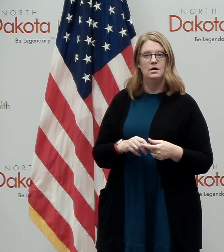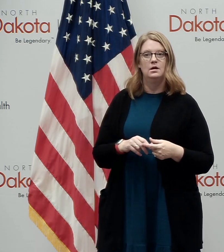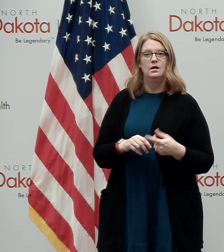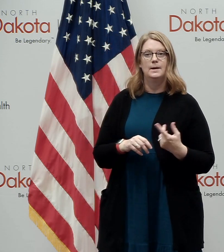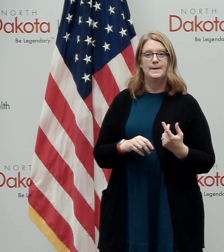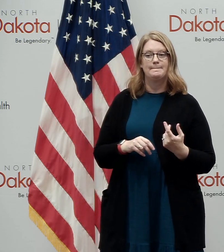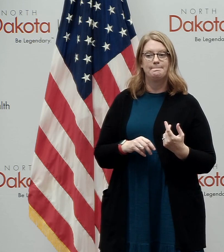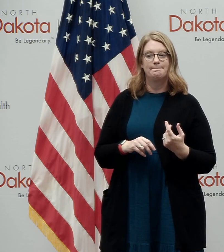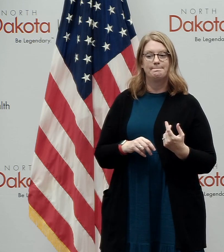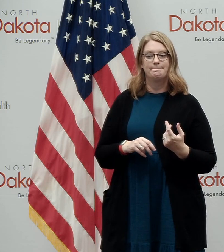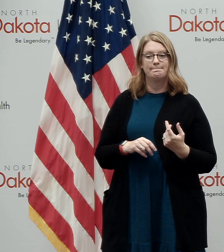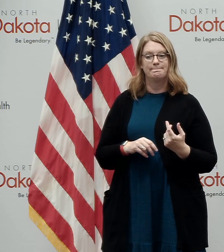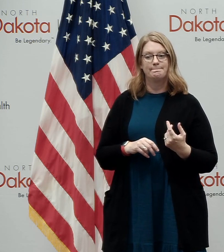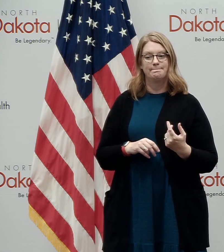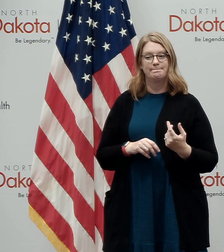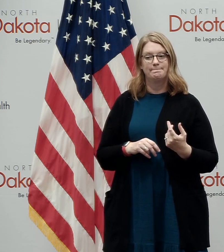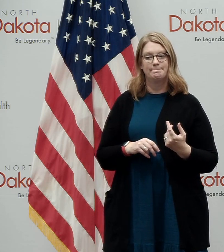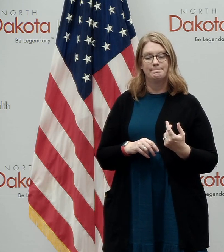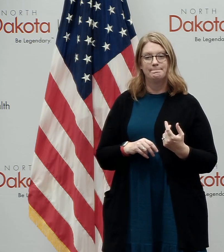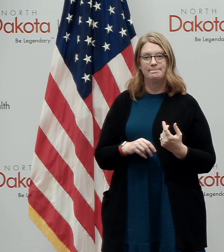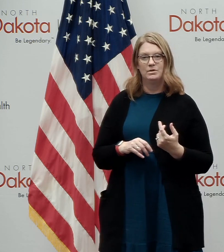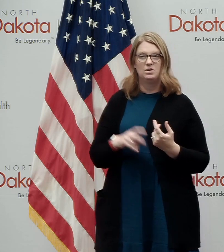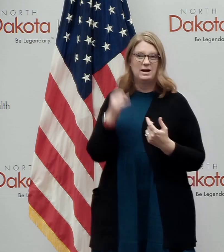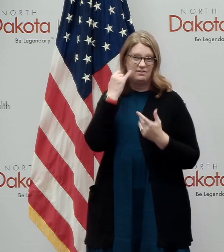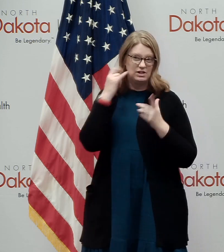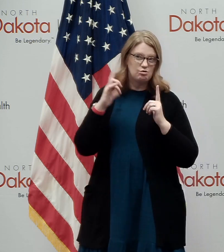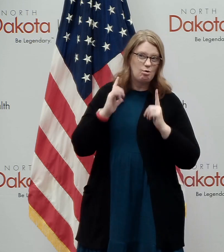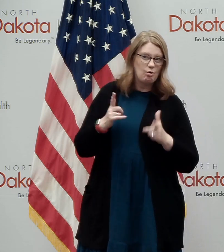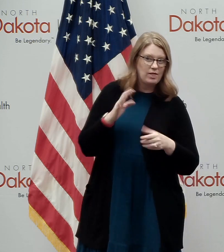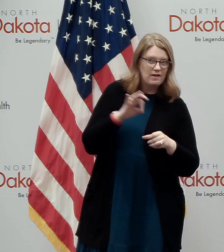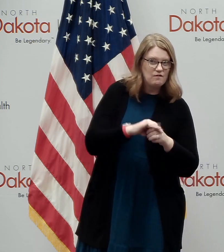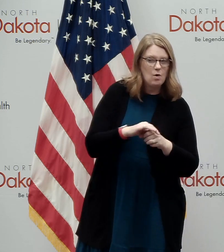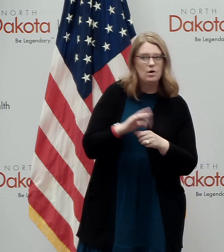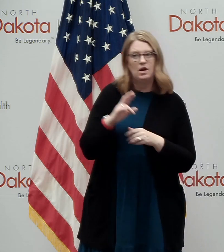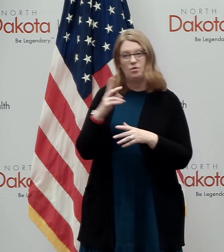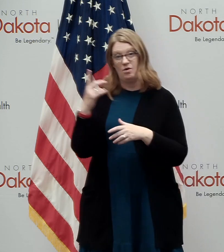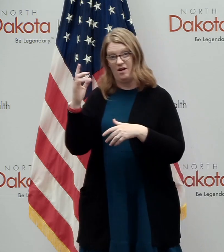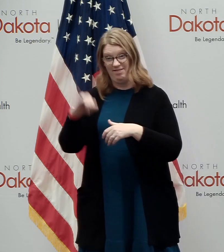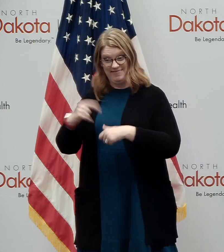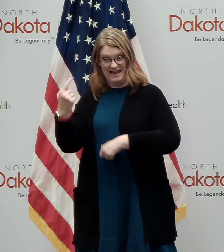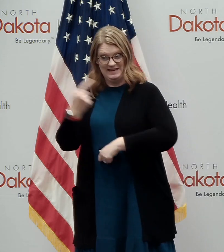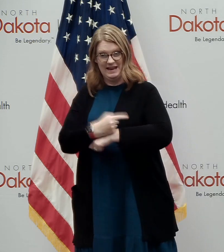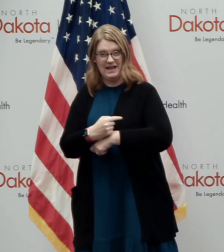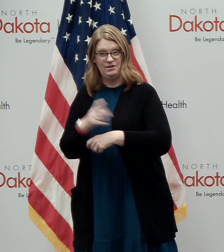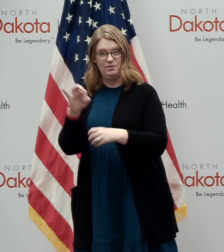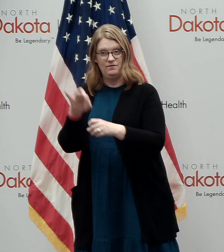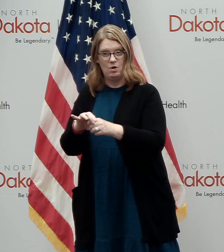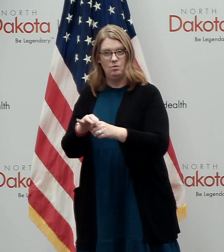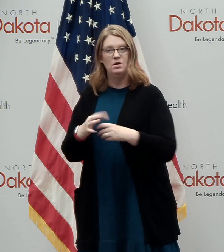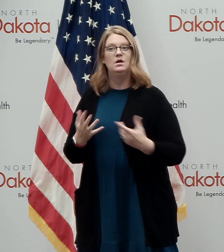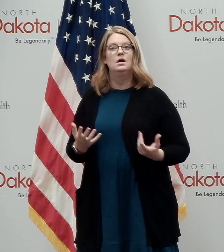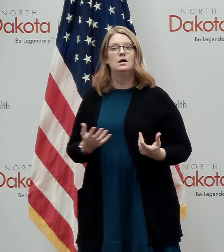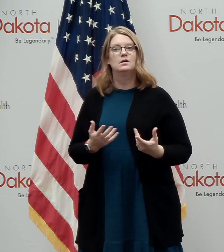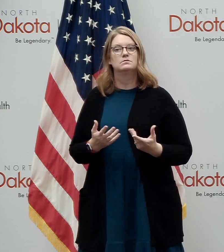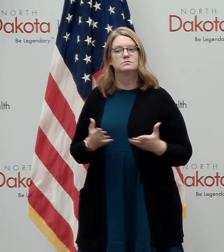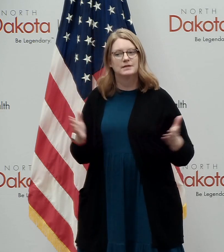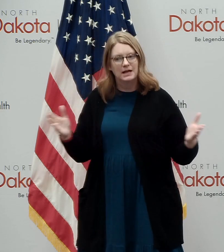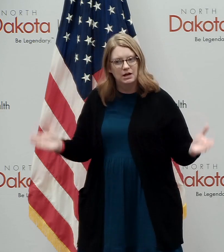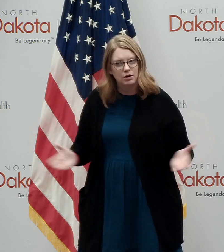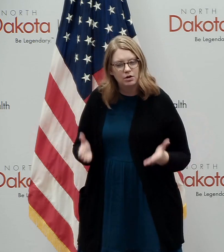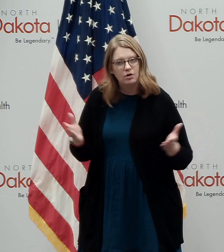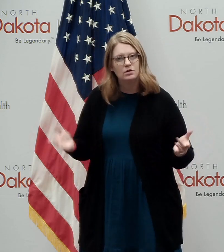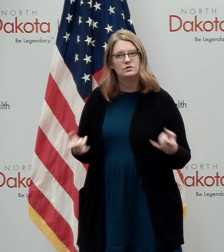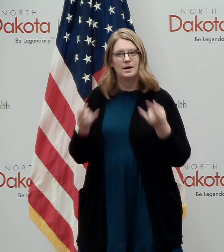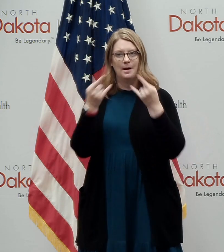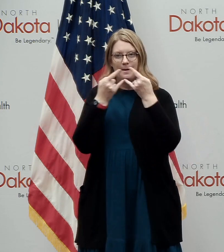with on Election Day, as the governor has mentioned, we would encourage, masks